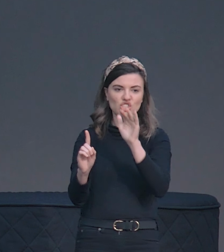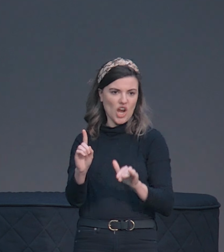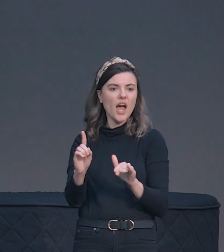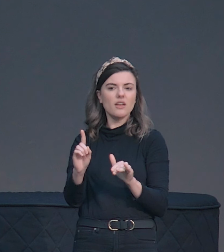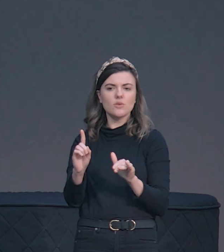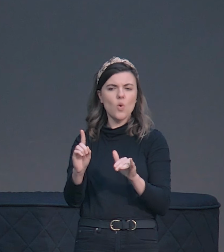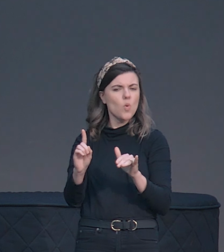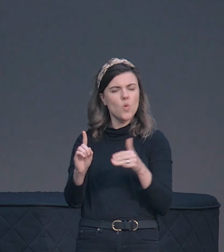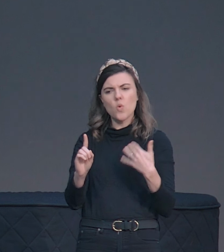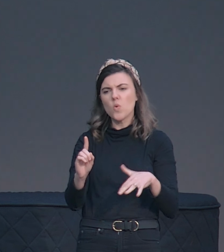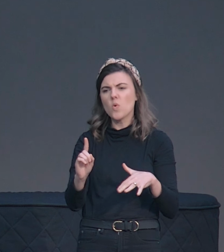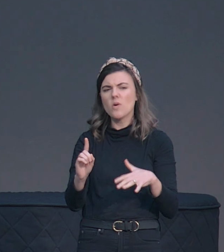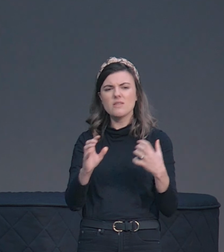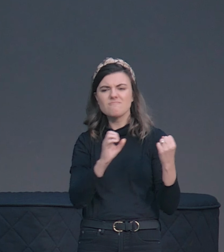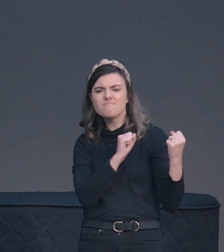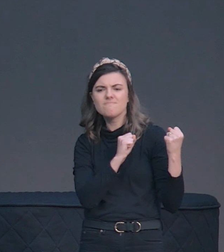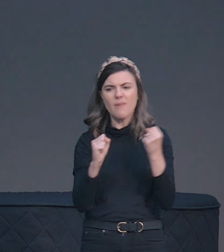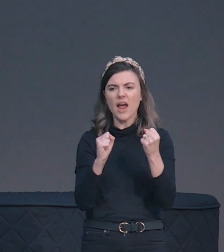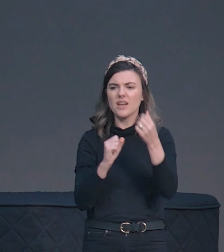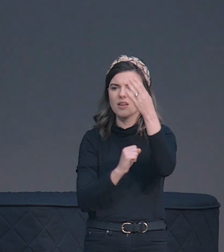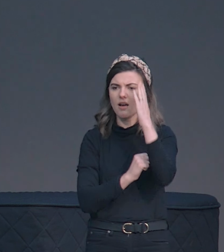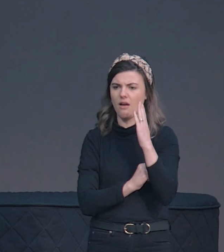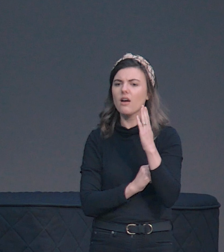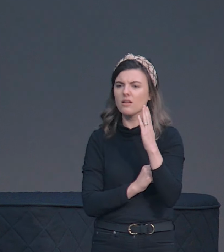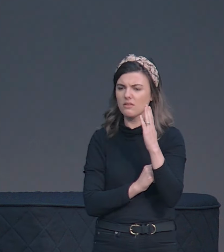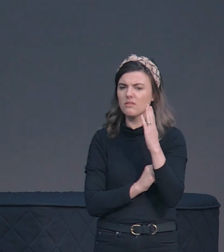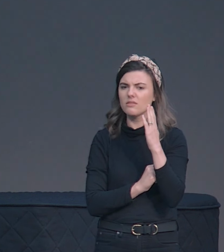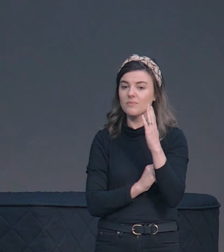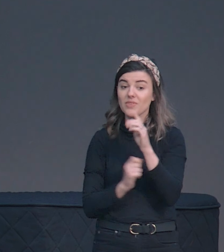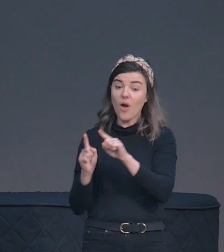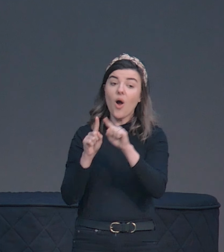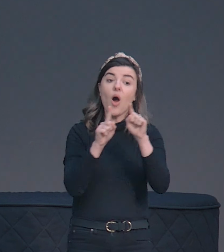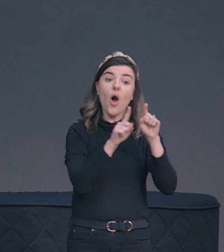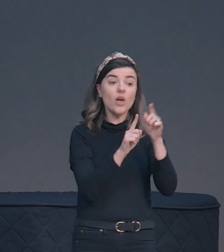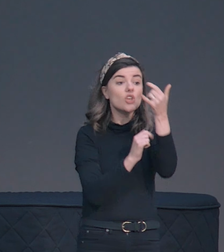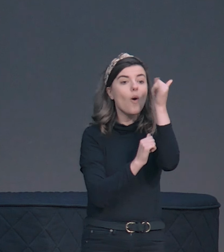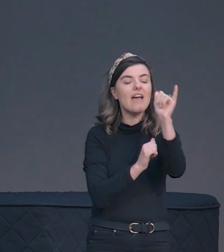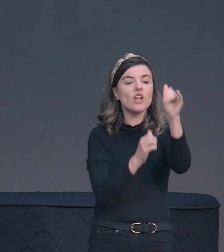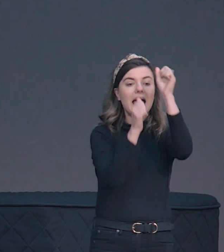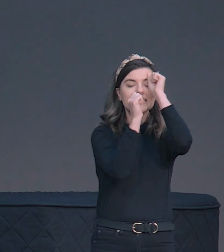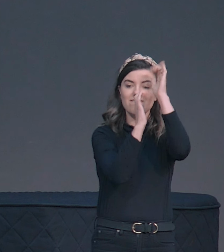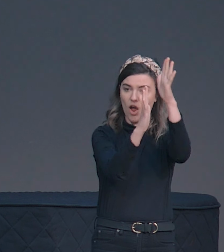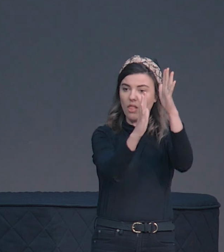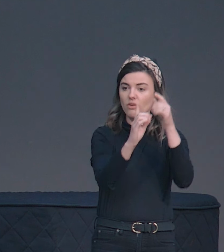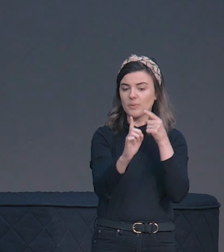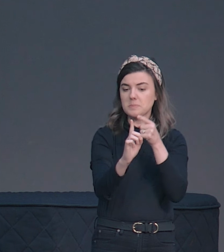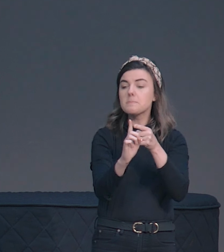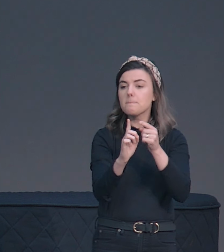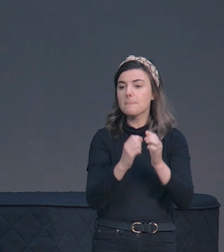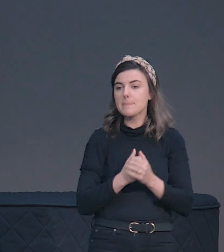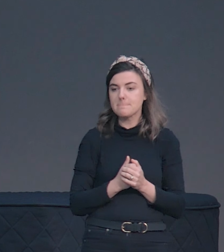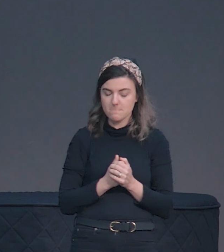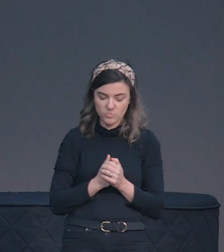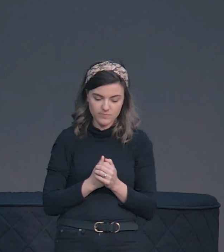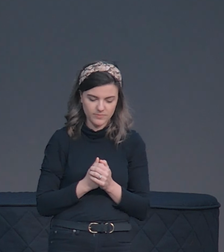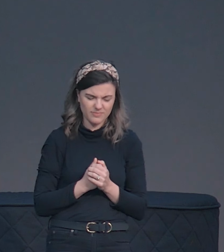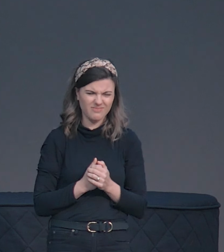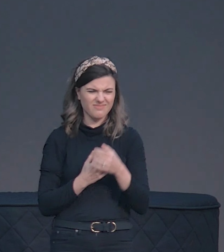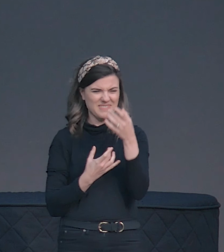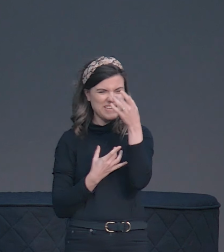the mighty god he will also be the everlasting father now this is an